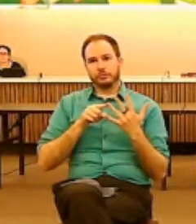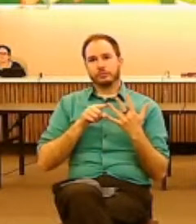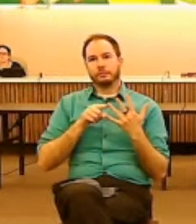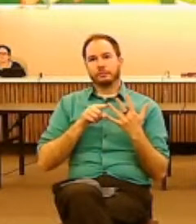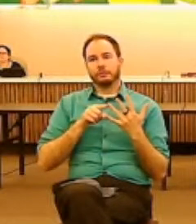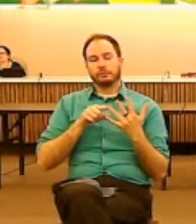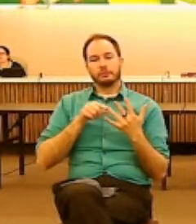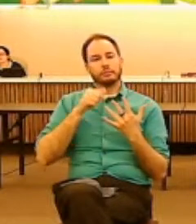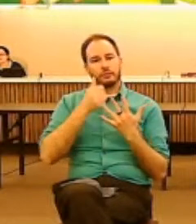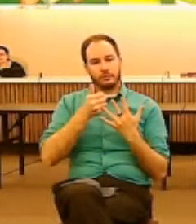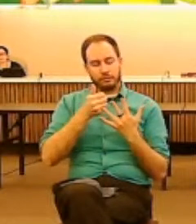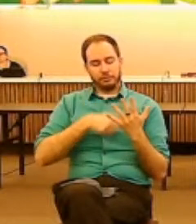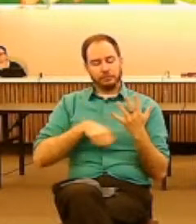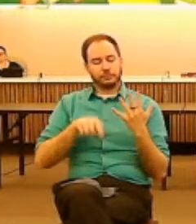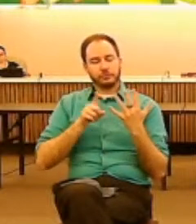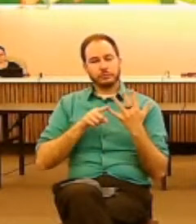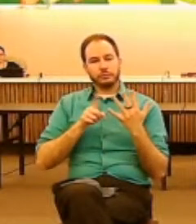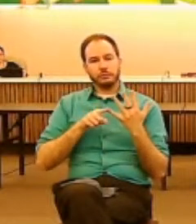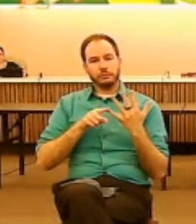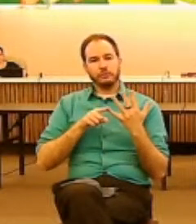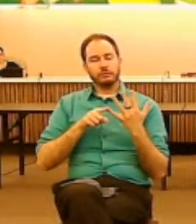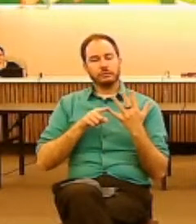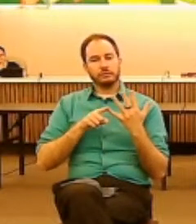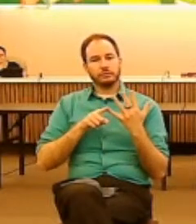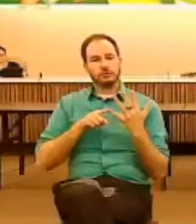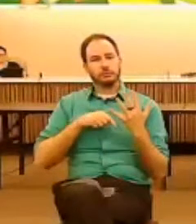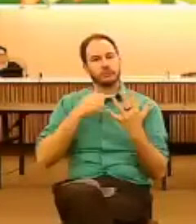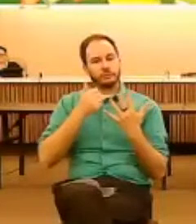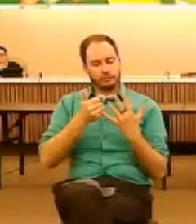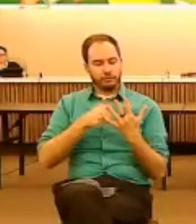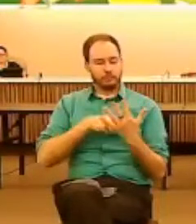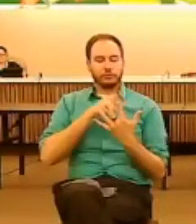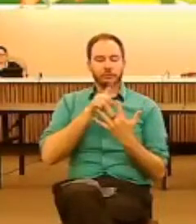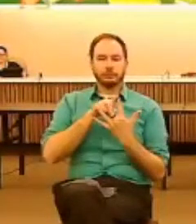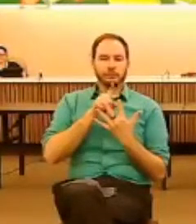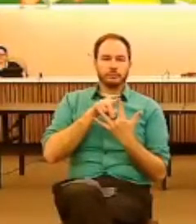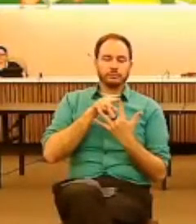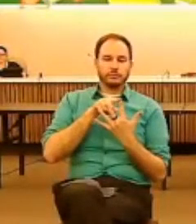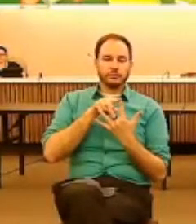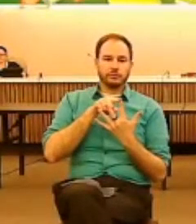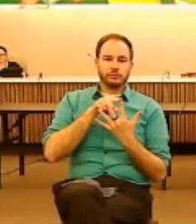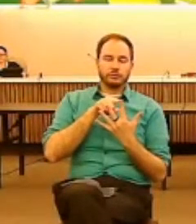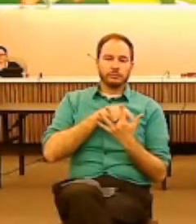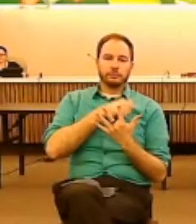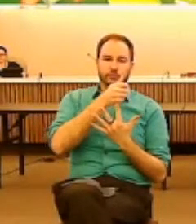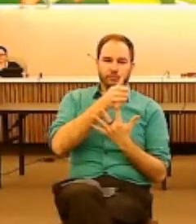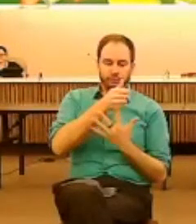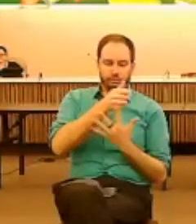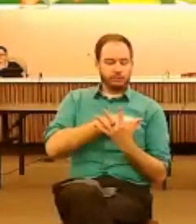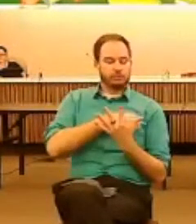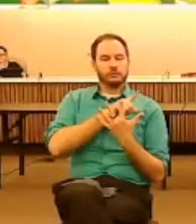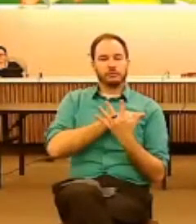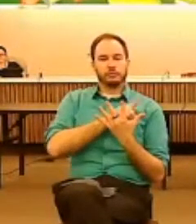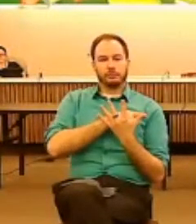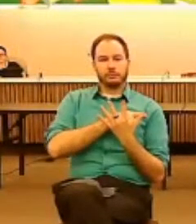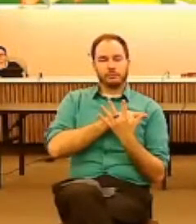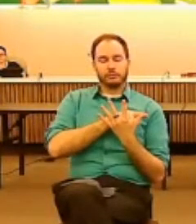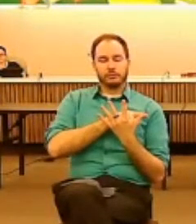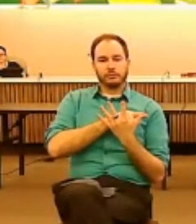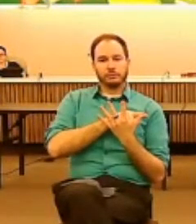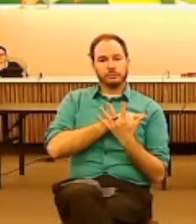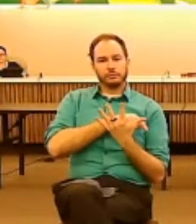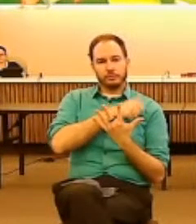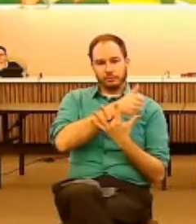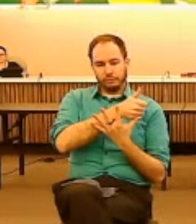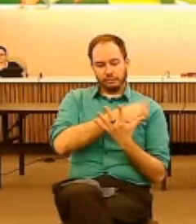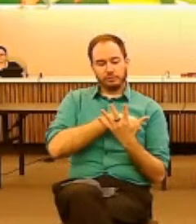Councilmember Safranek, Aye. Councilmember Bolsner, Aye. Councilmember Page, Aye. Councilmember